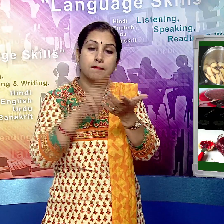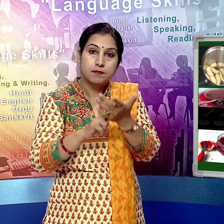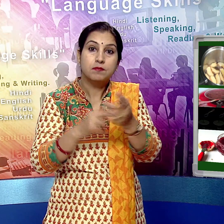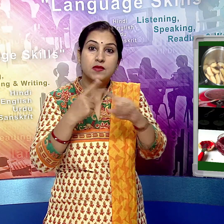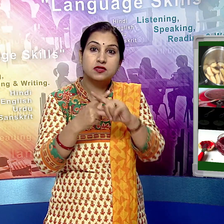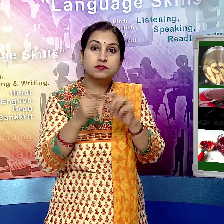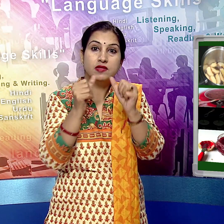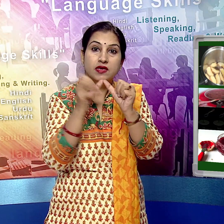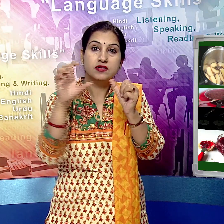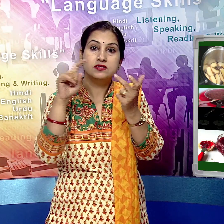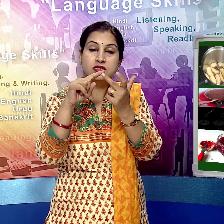sugar.